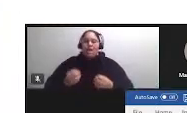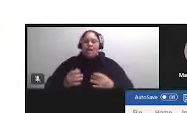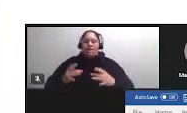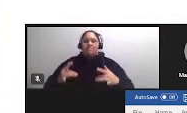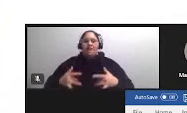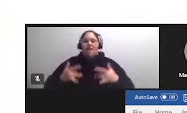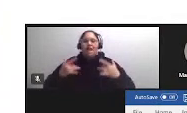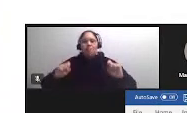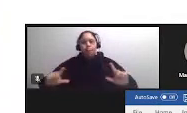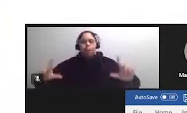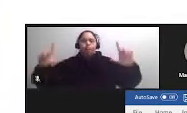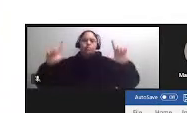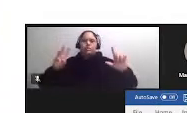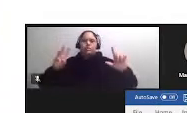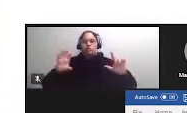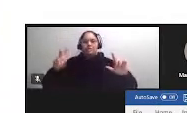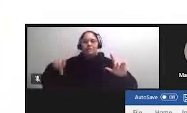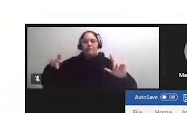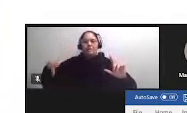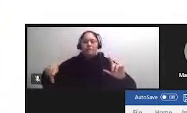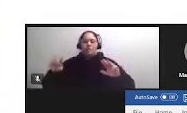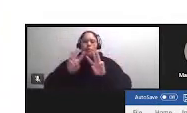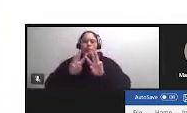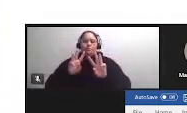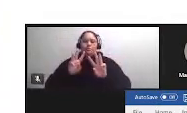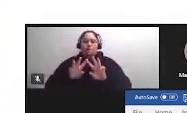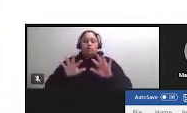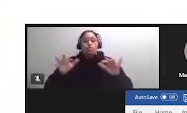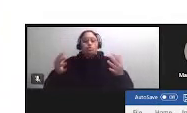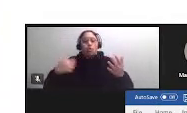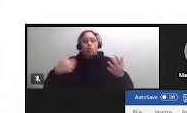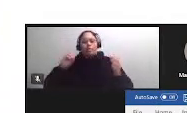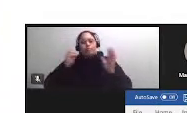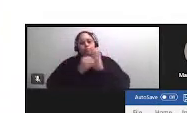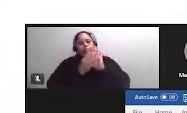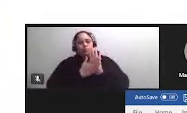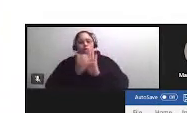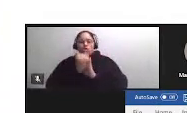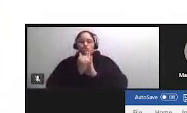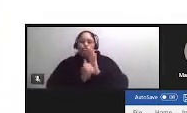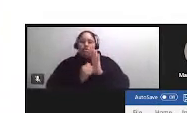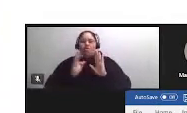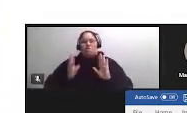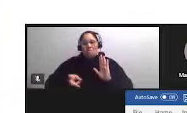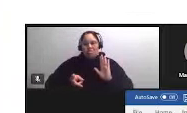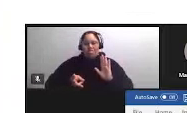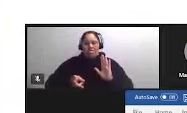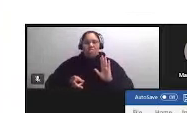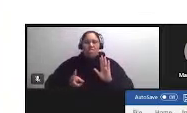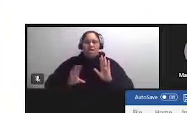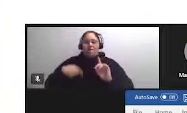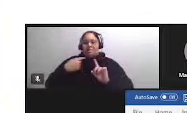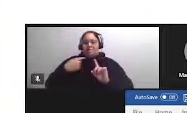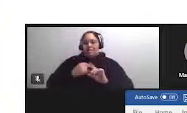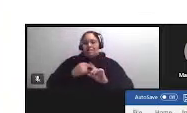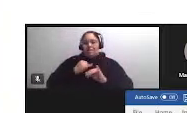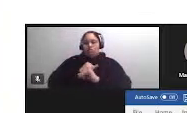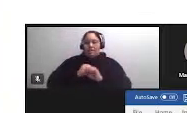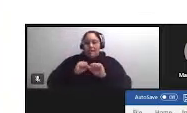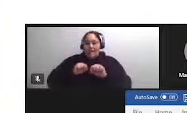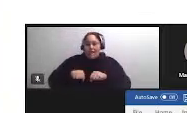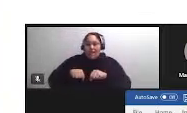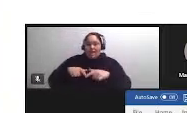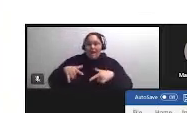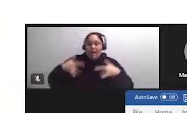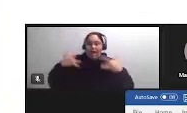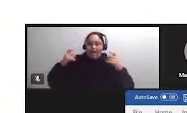live demonstration on the WCPP website, Chair. So we will just put it on the agenda program up until the institution can actually do